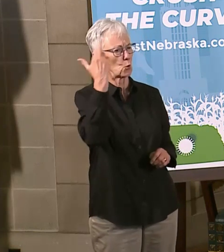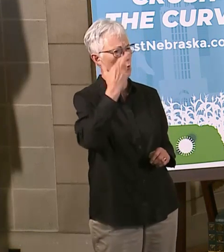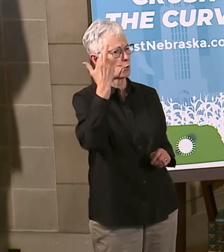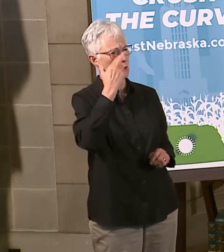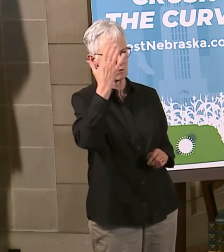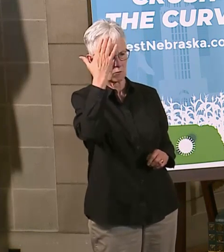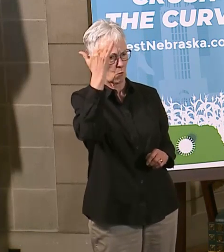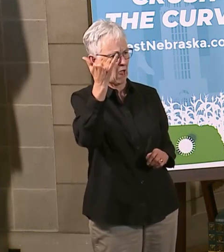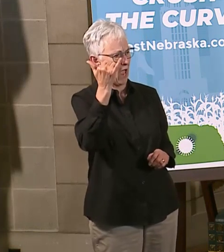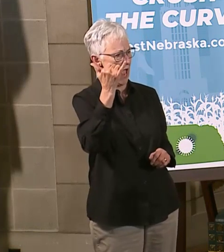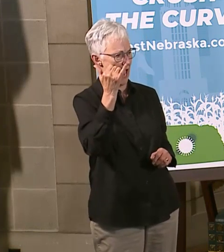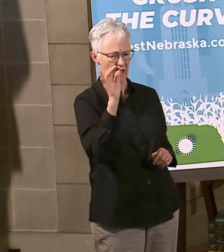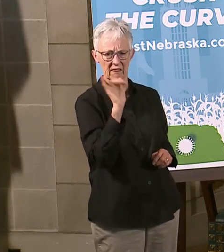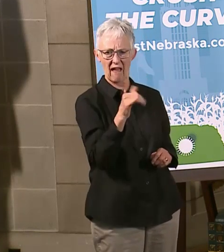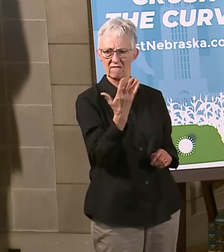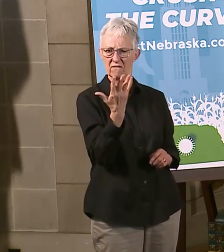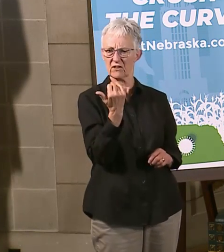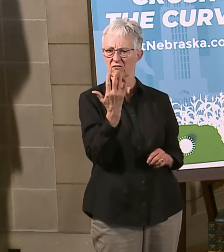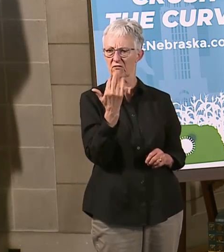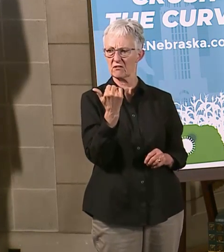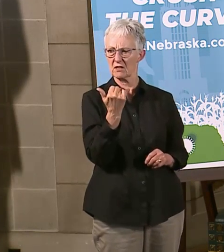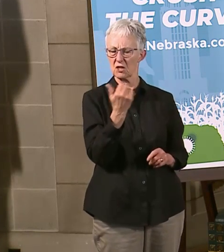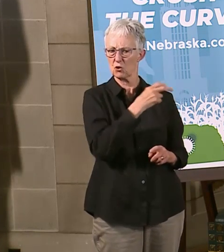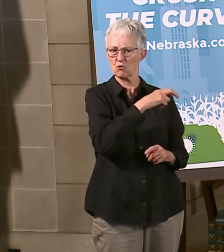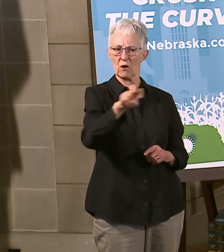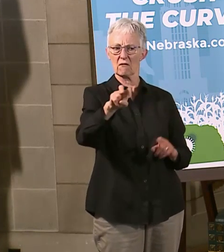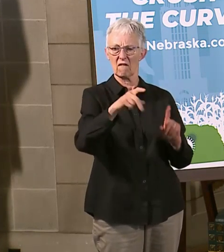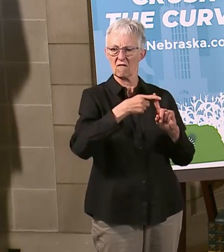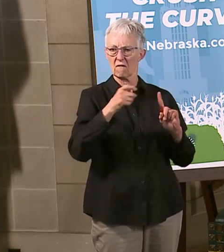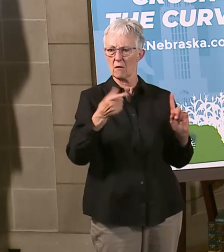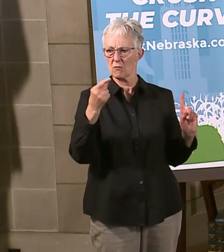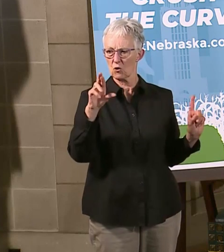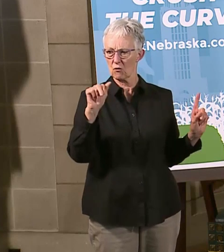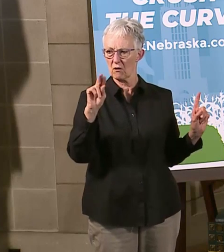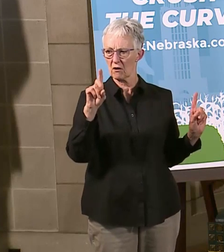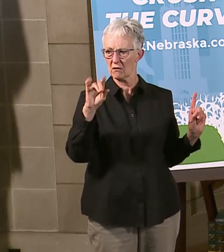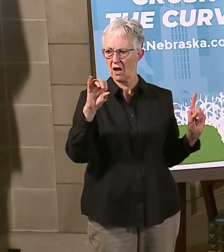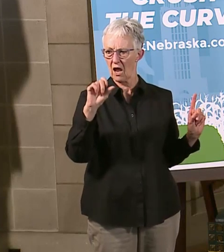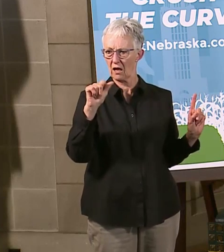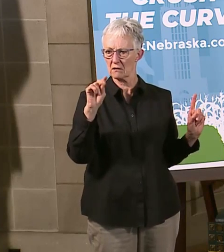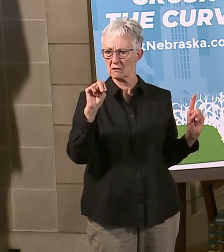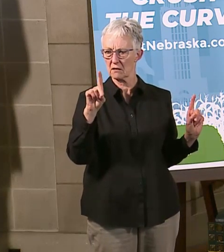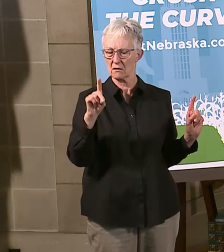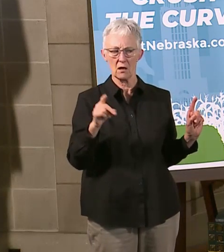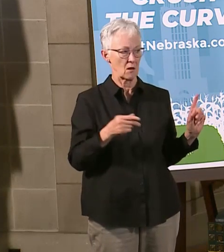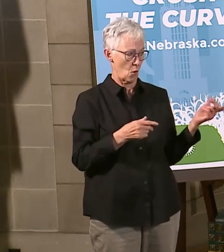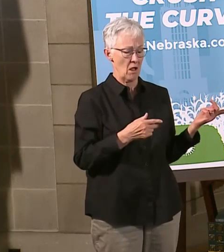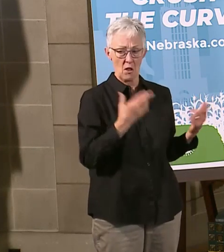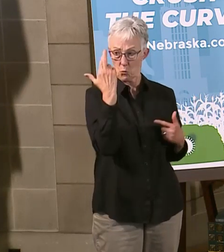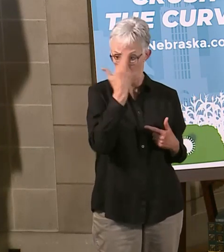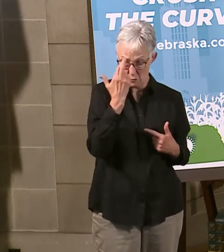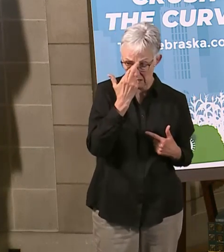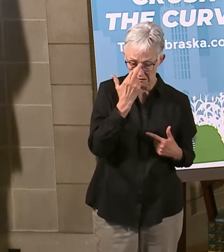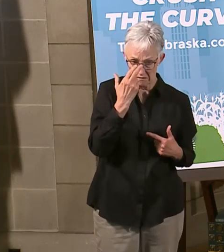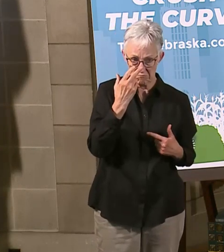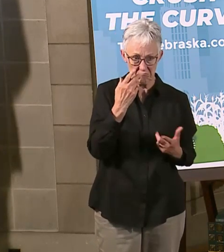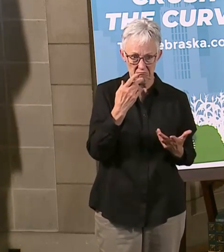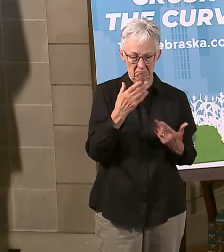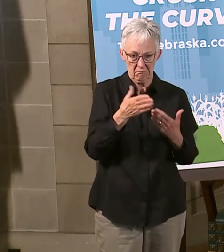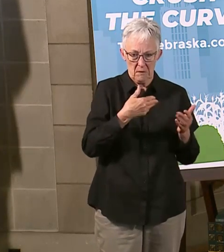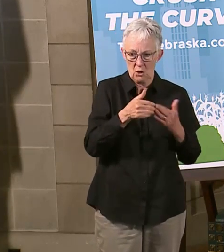So the question is for the reason for the transport of any type of patient, either Grand Island or Lexington or any hospital, why they would